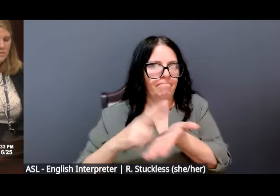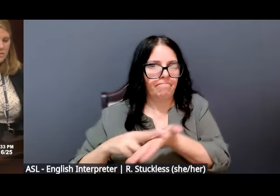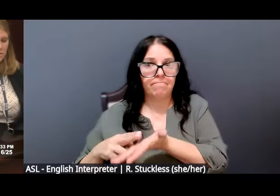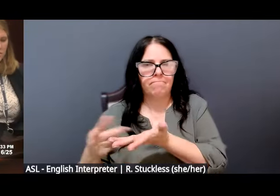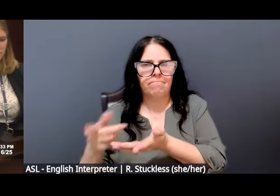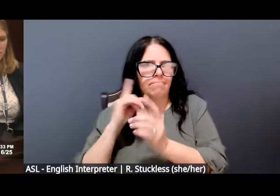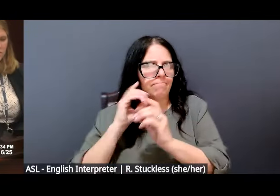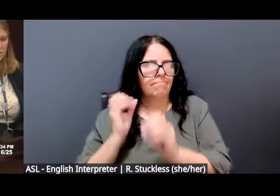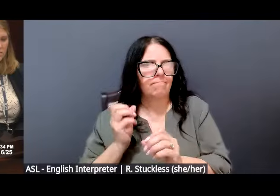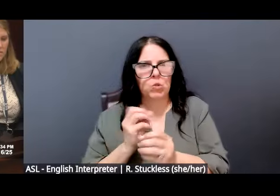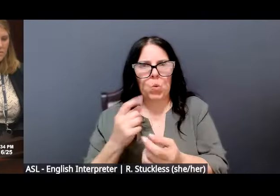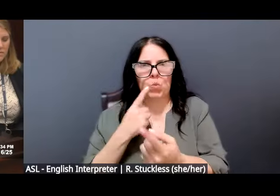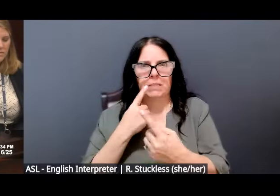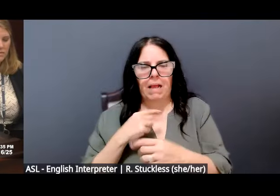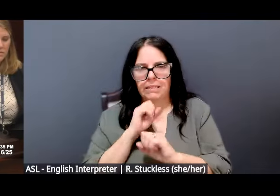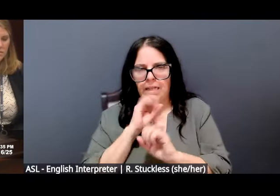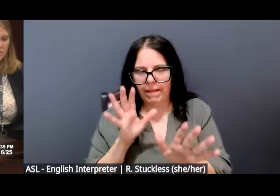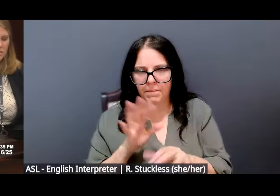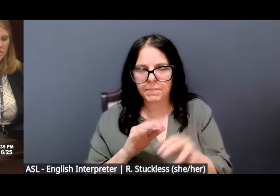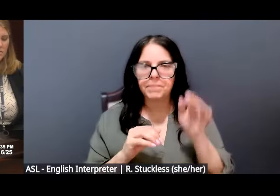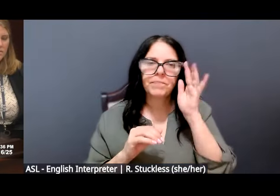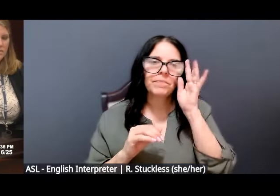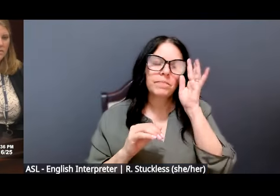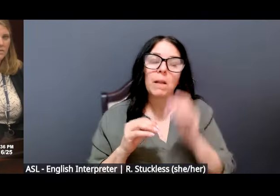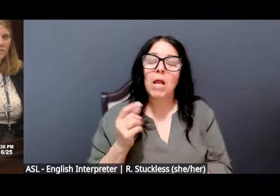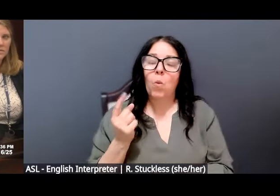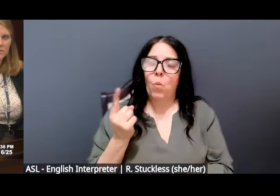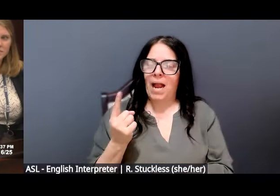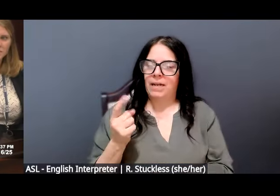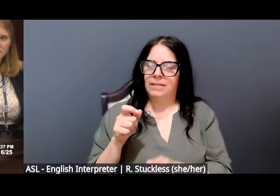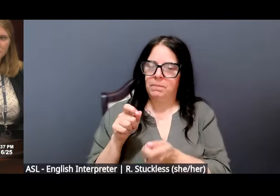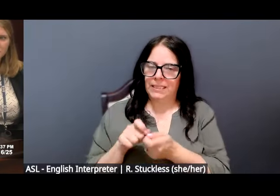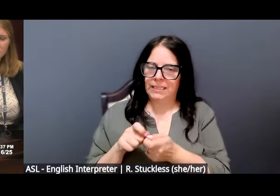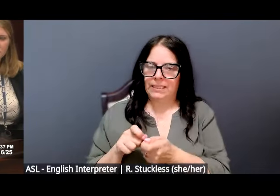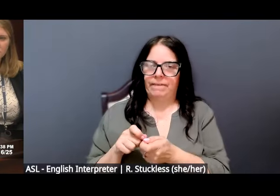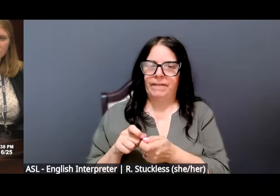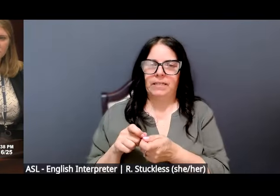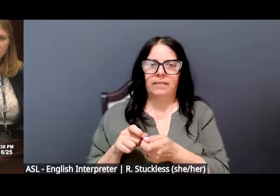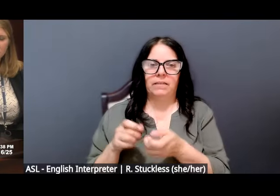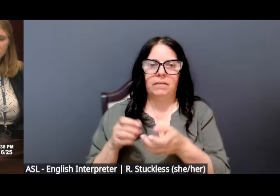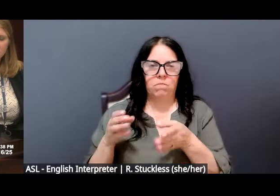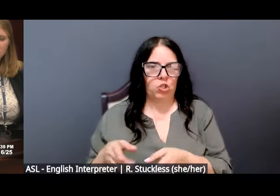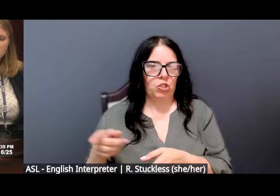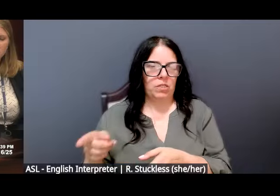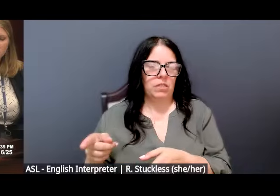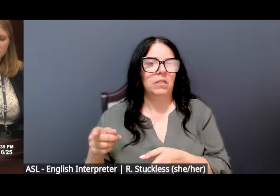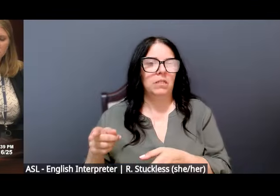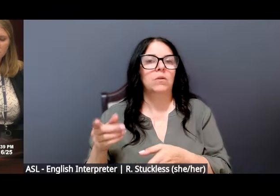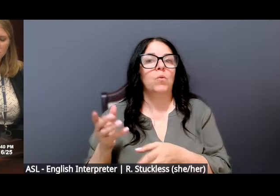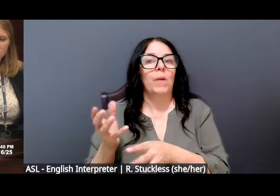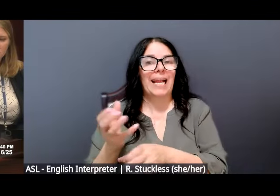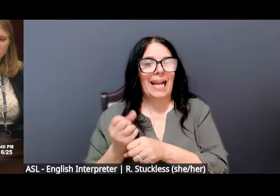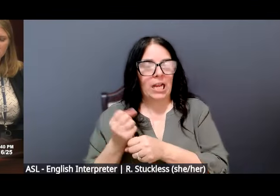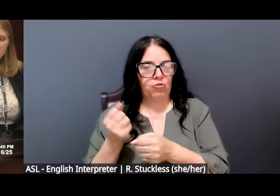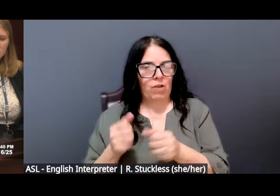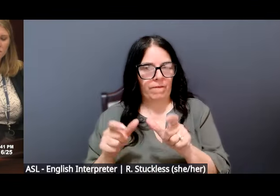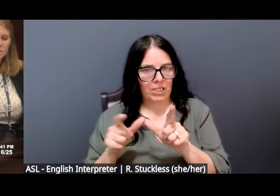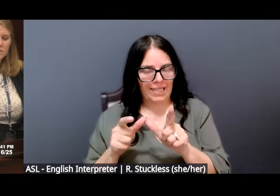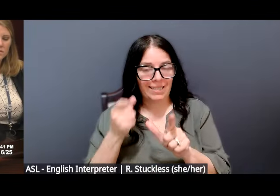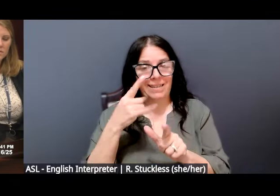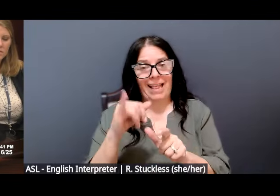from them. And then there was one circulator that we have received where we received a driver's license. It was an out-of-state driver's